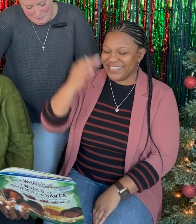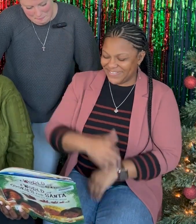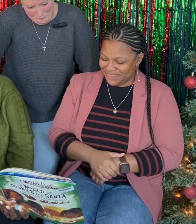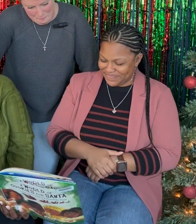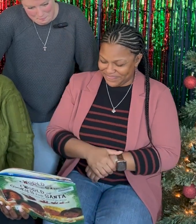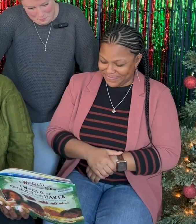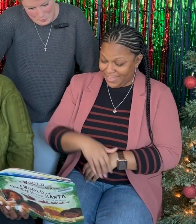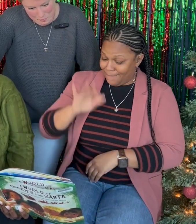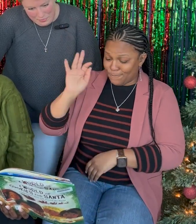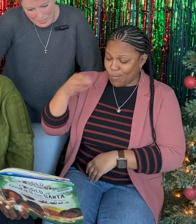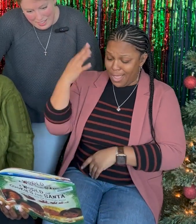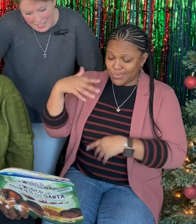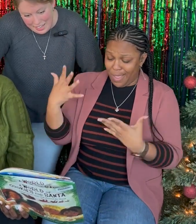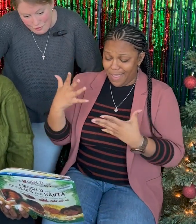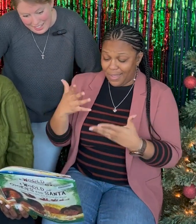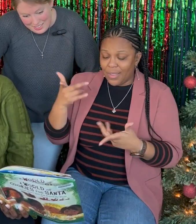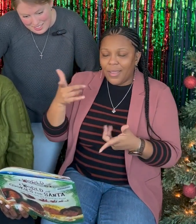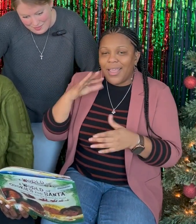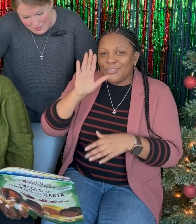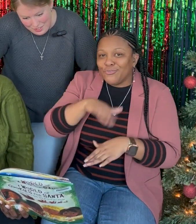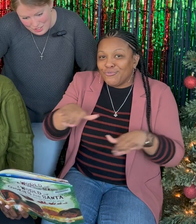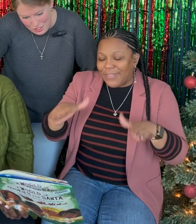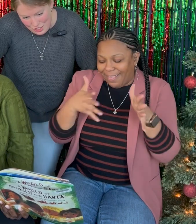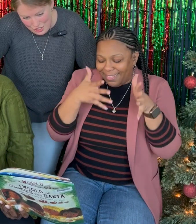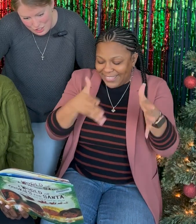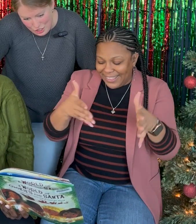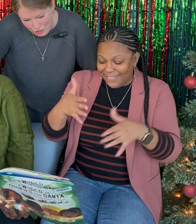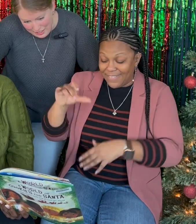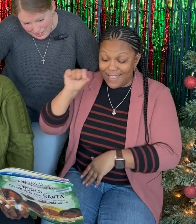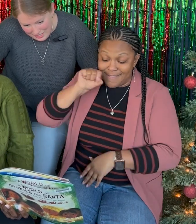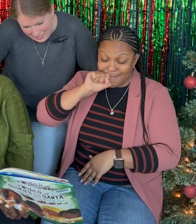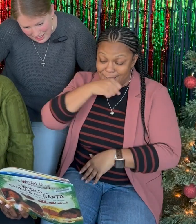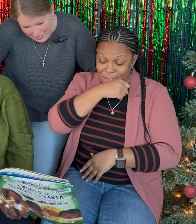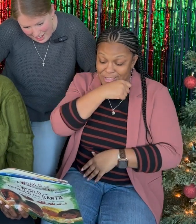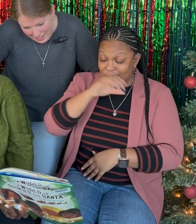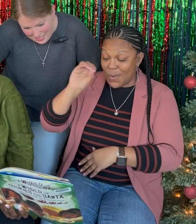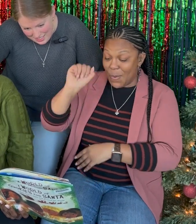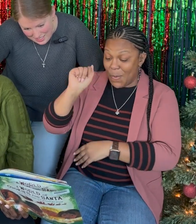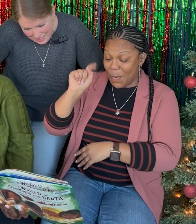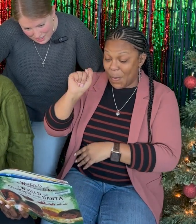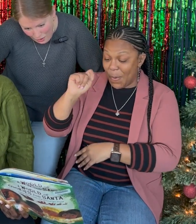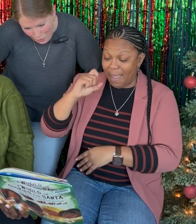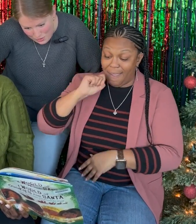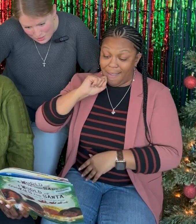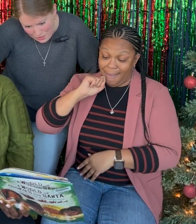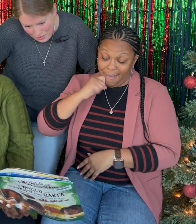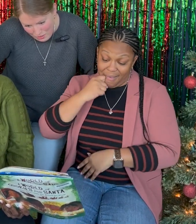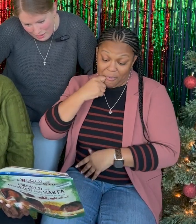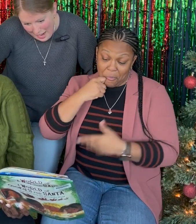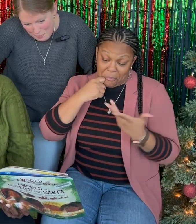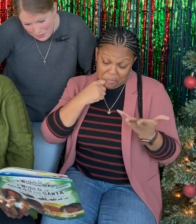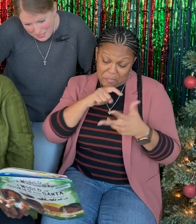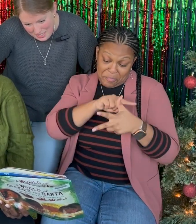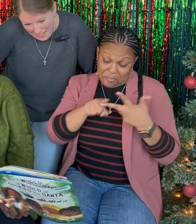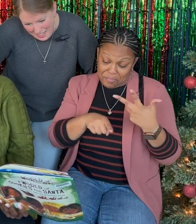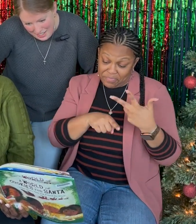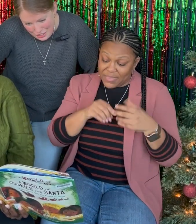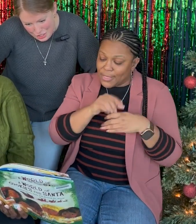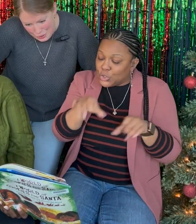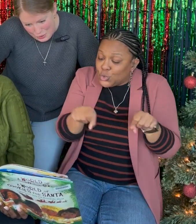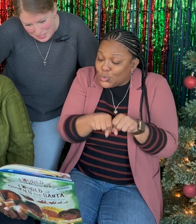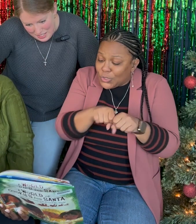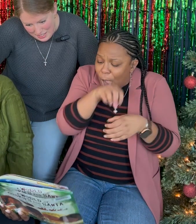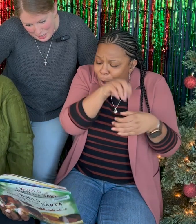France. In France, children leave carrots, oats, or apples